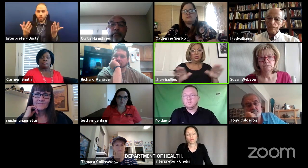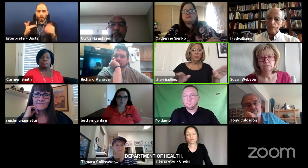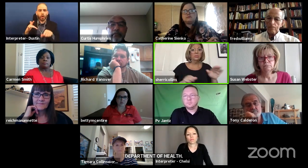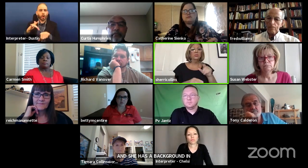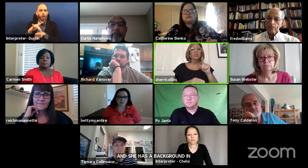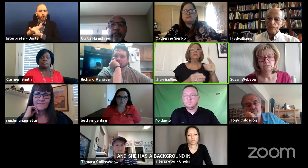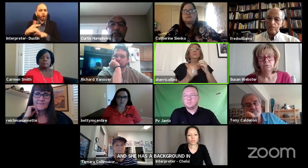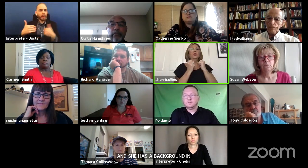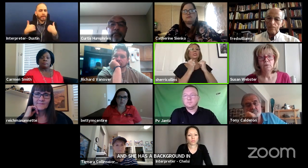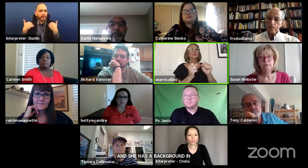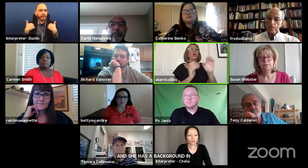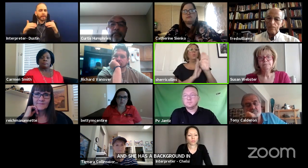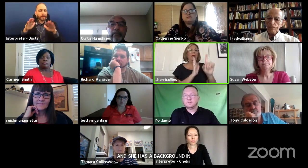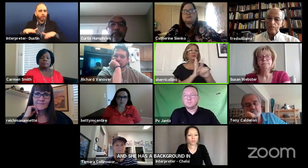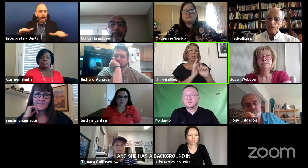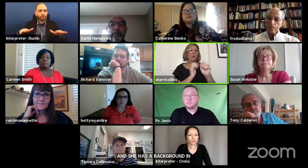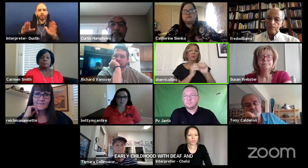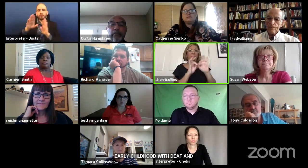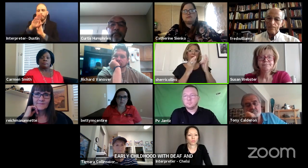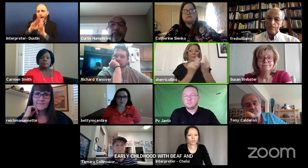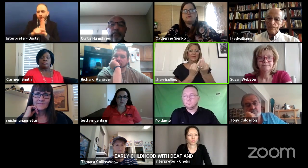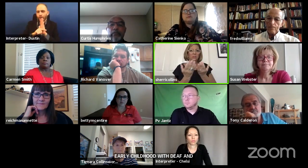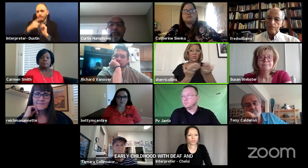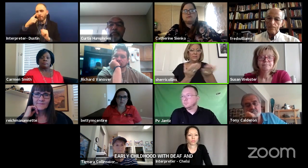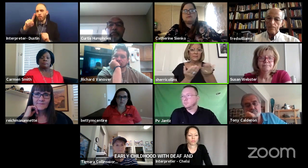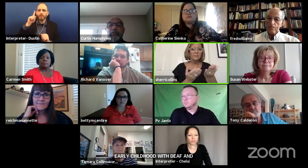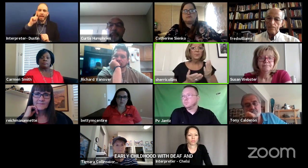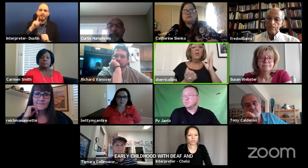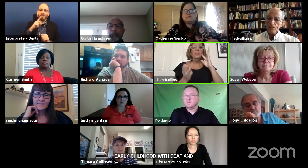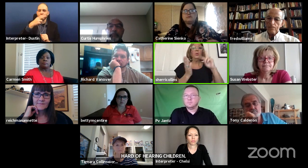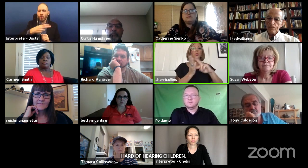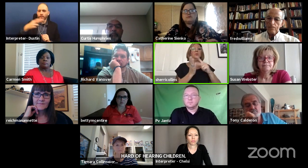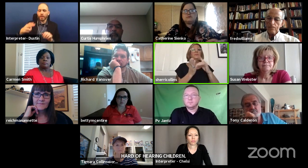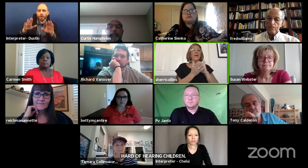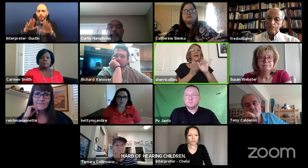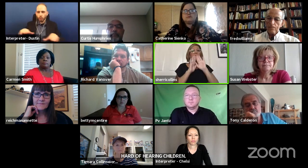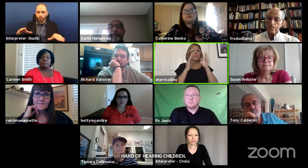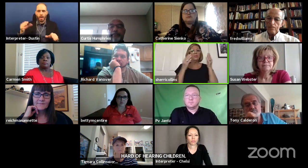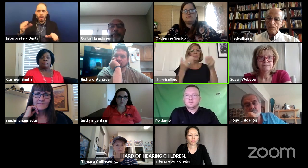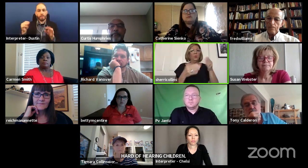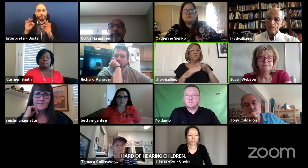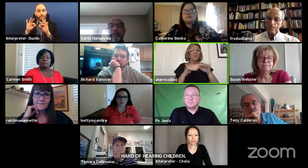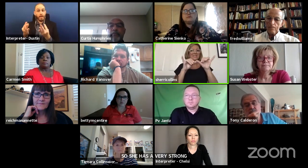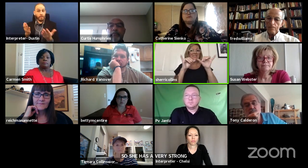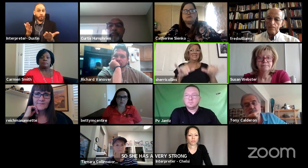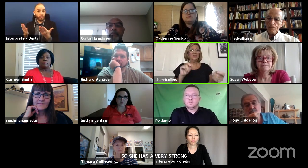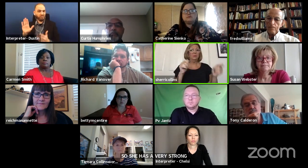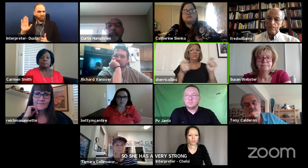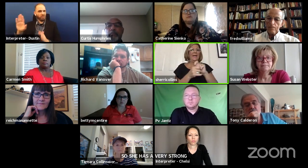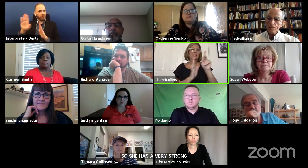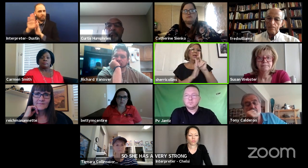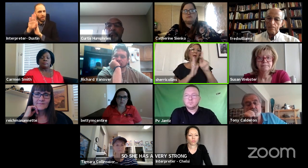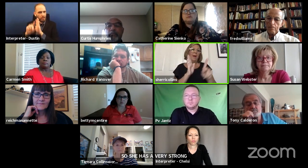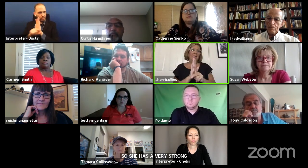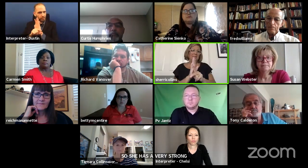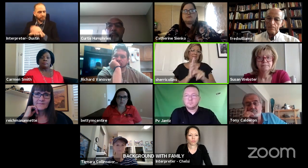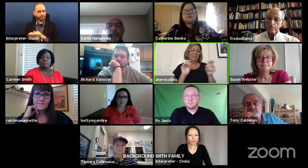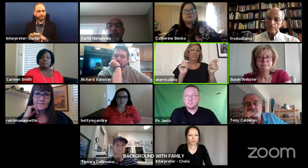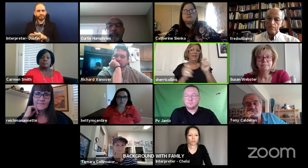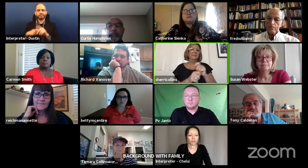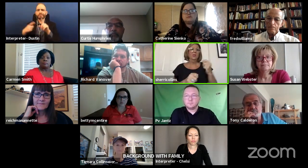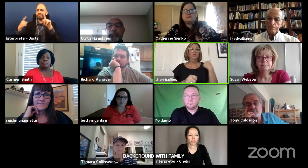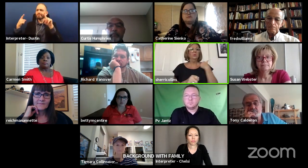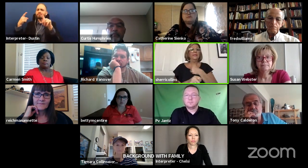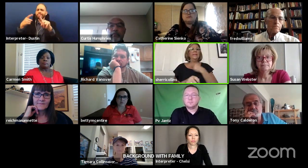hearing children. So she has a very strong background with family services. The purpose of that is to focus on system change,